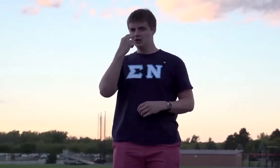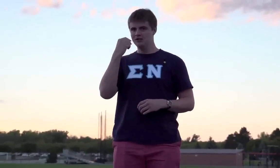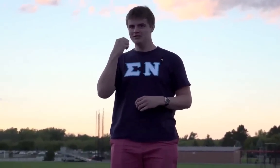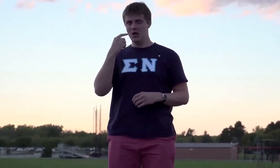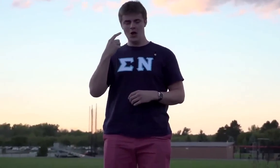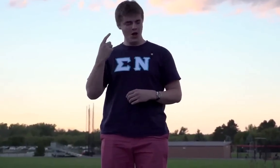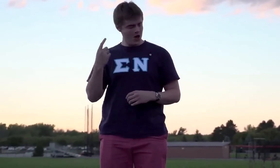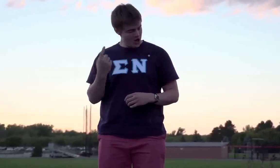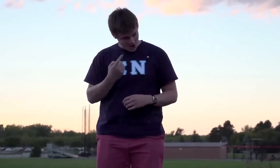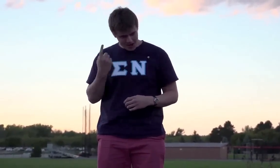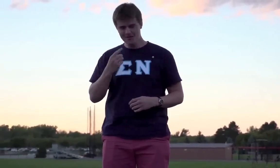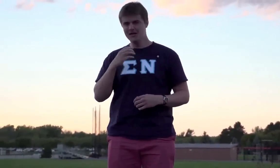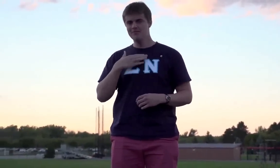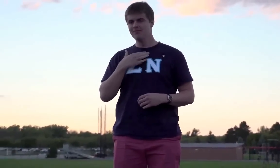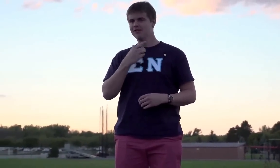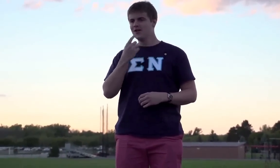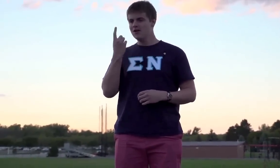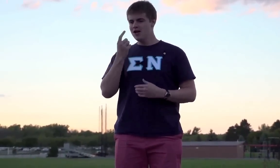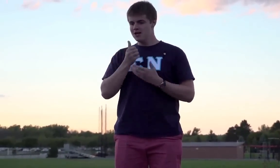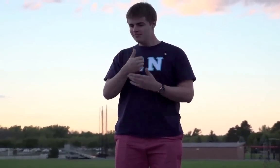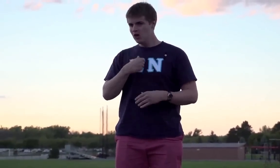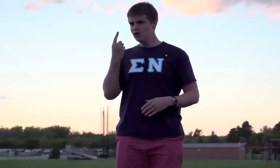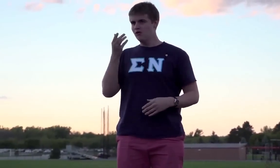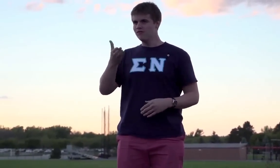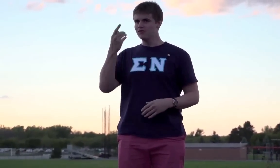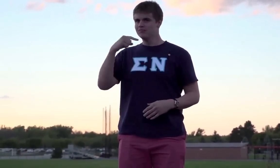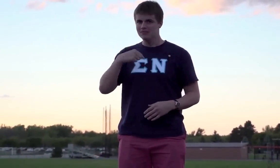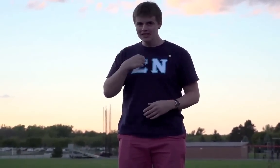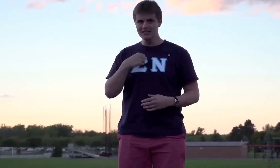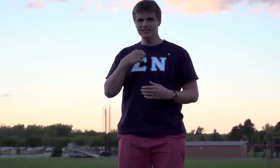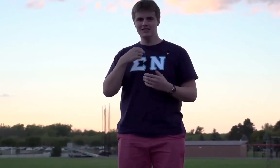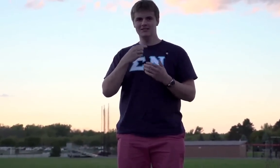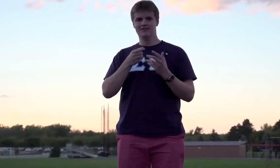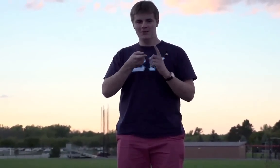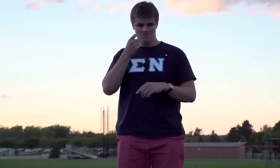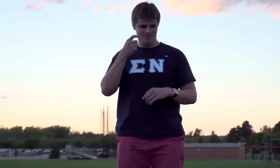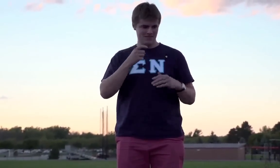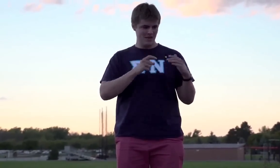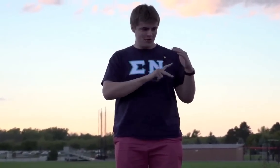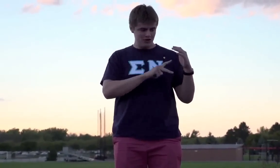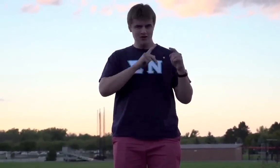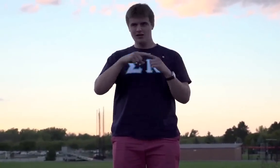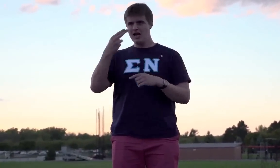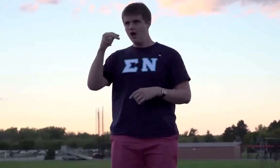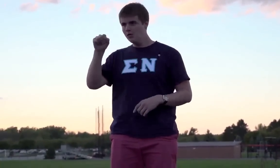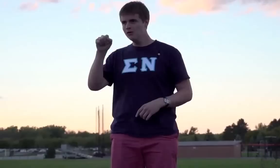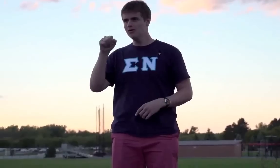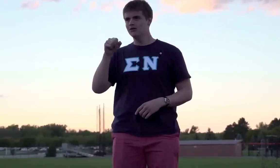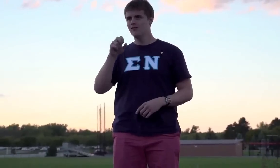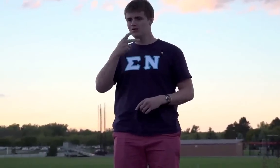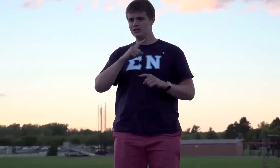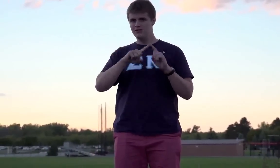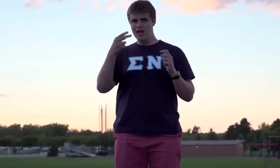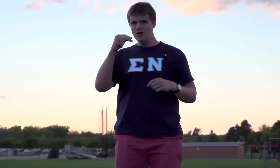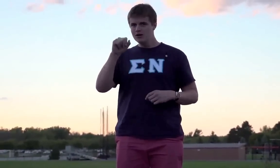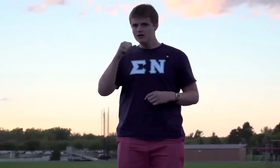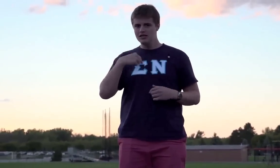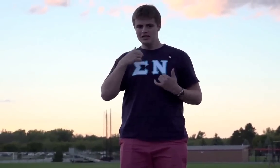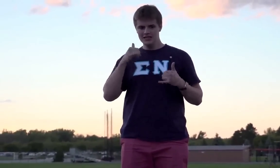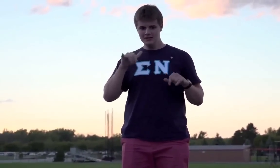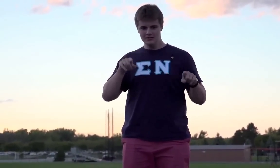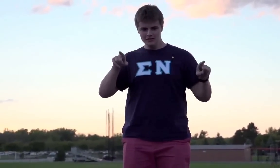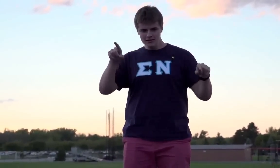And I will never, ever forget his humor, He always helped me from kindergarten to high